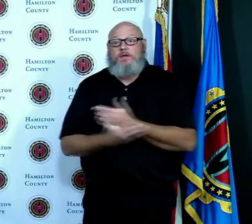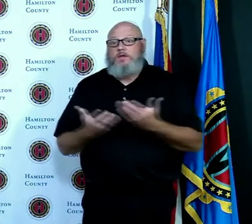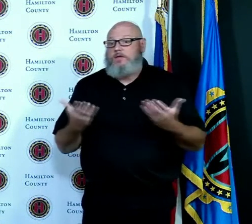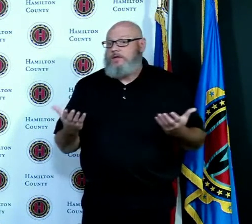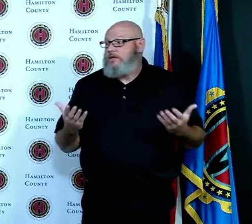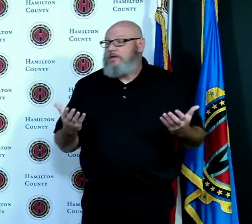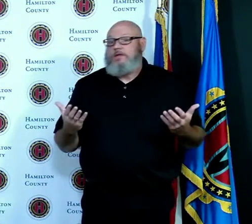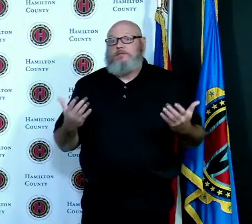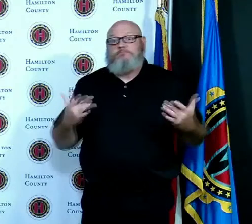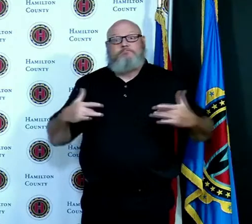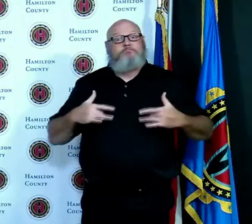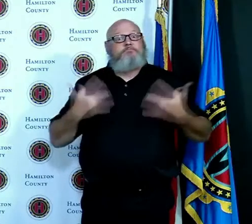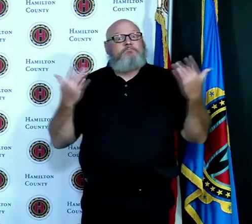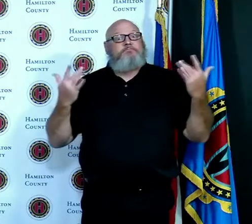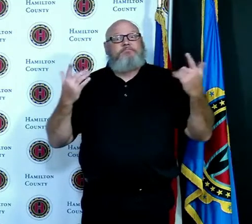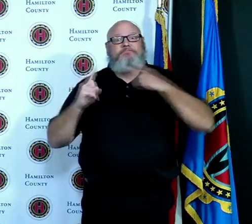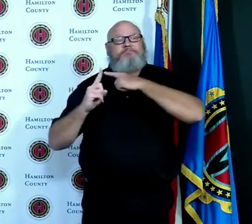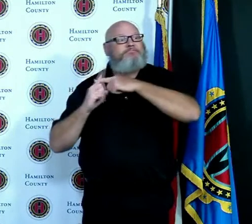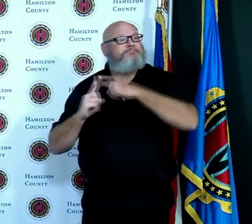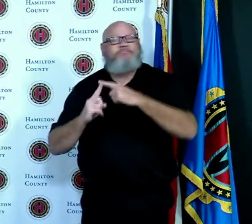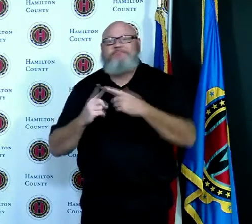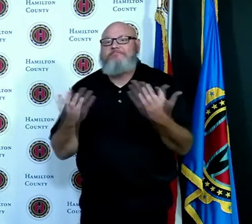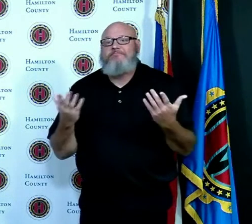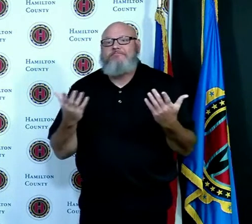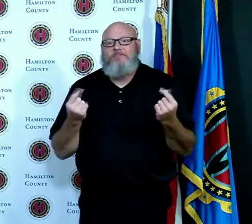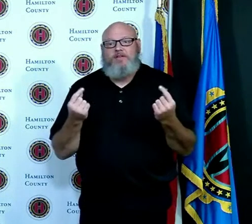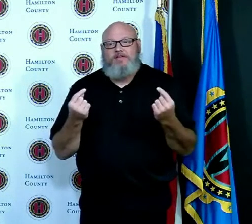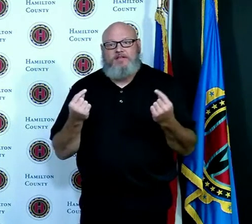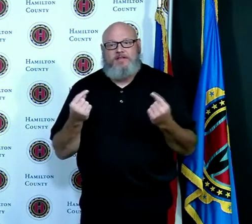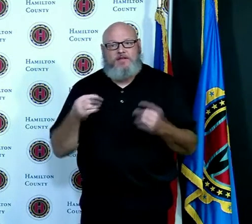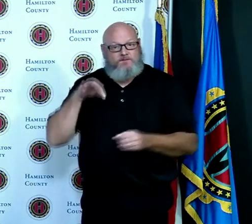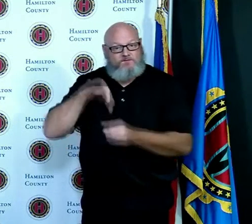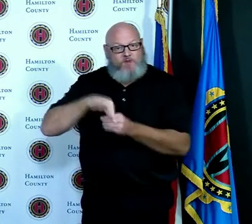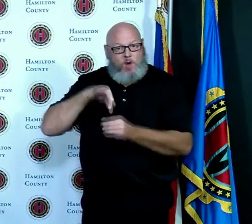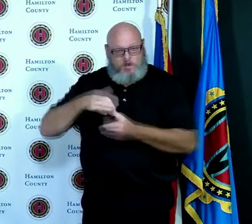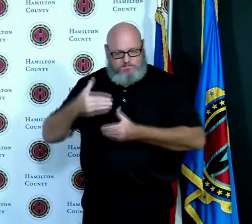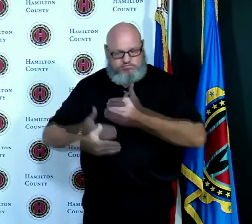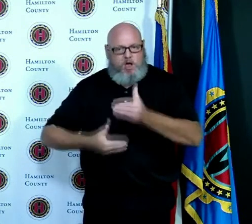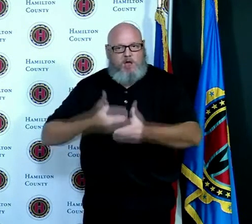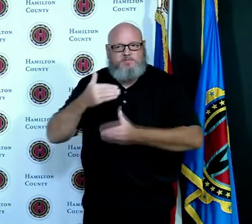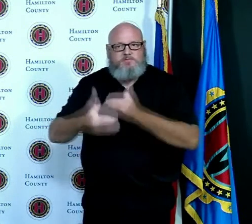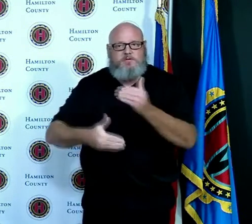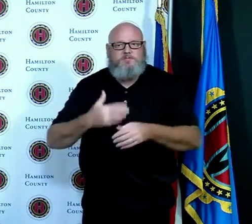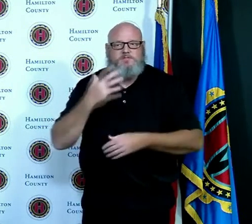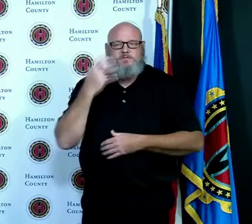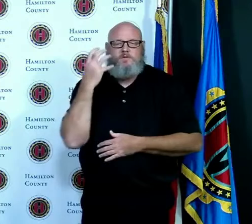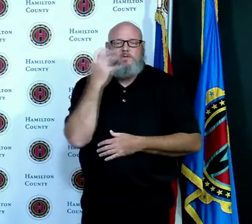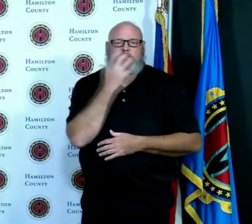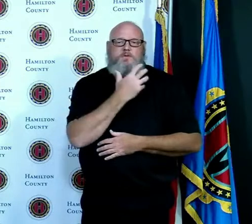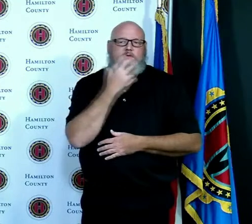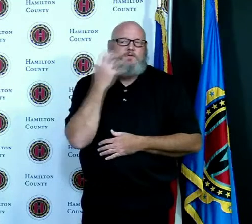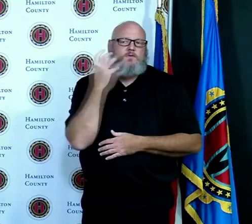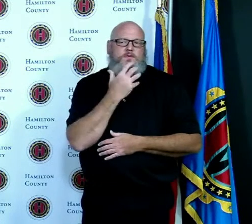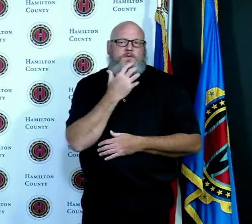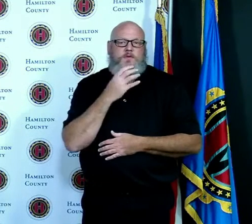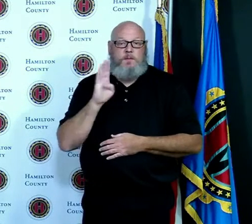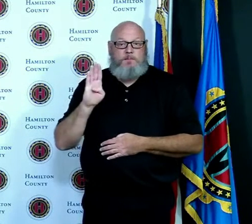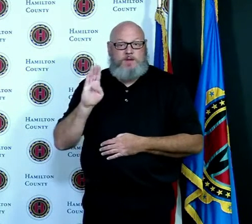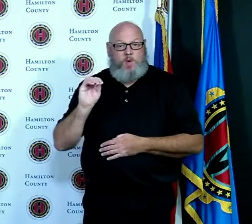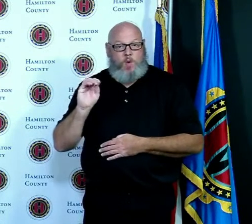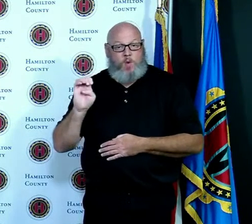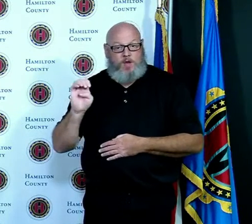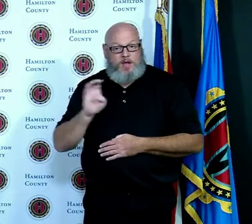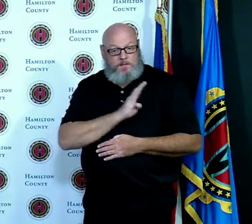thanks to the Board of Elections staff, both for the work done and for keeping everyone safe. Sherry Poland,